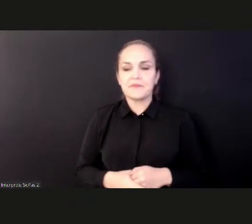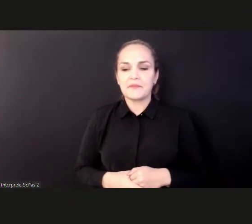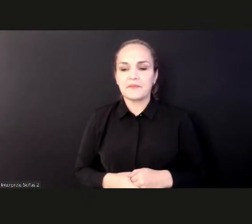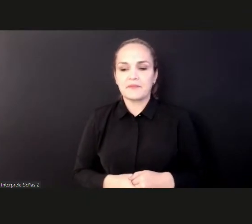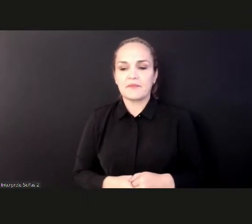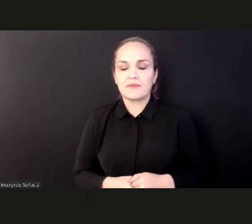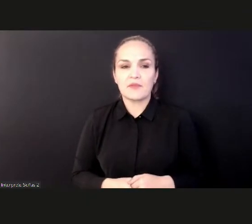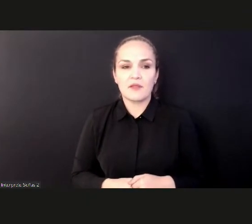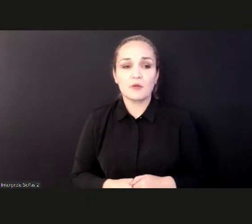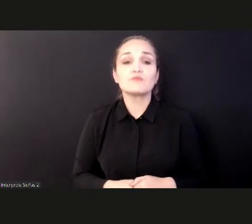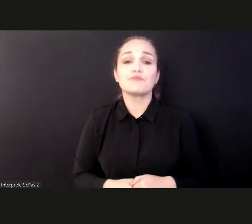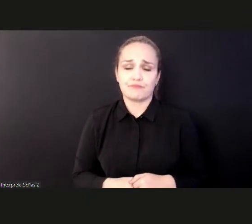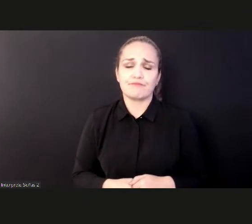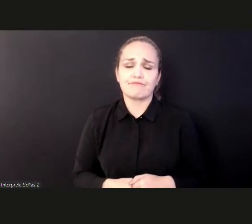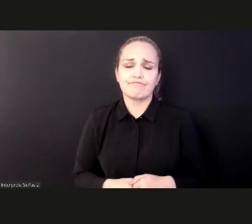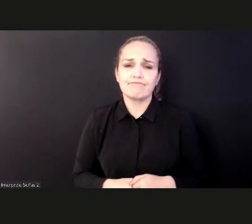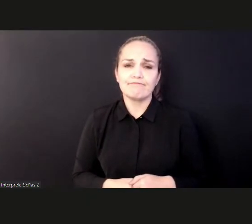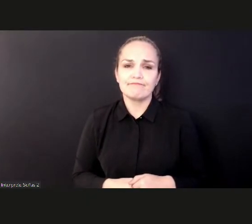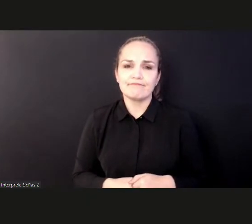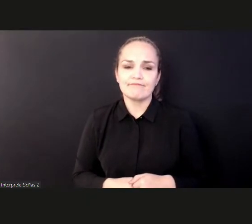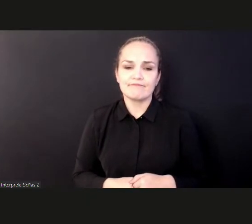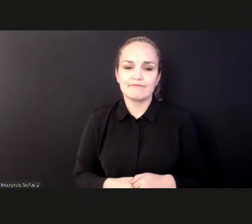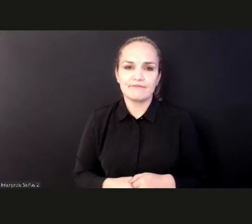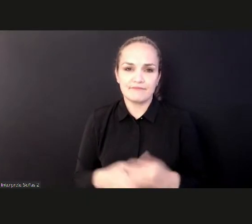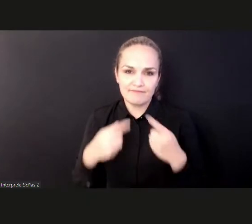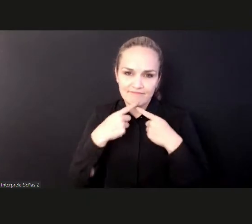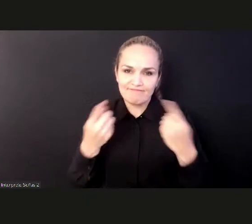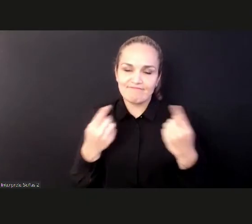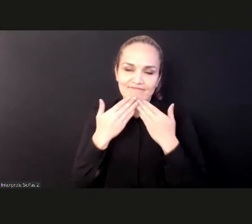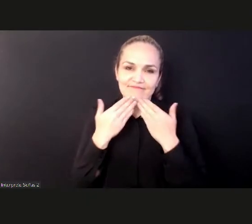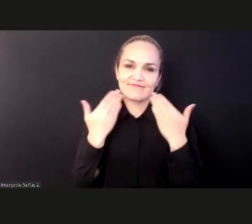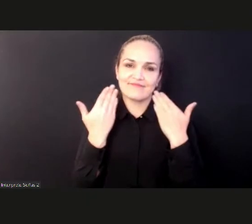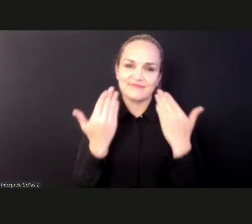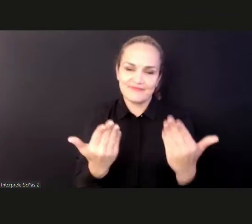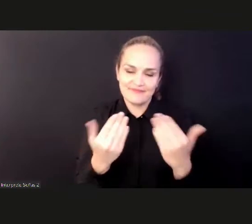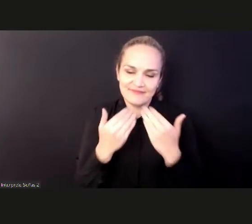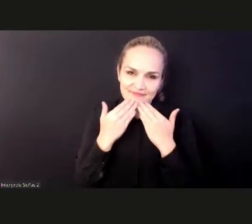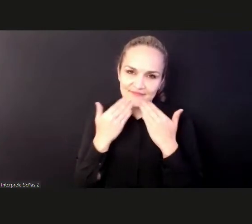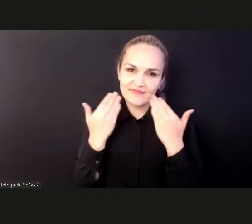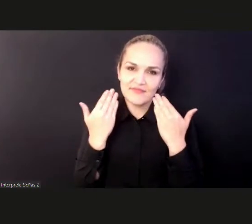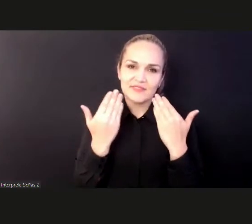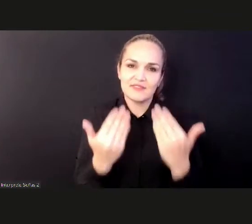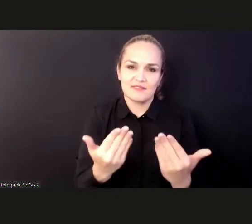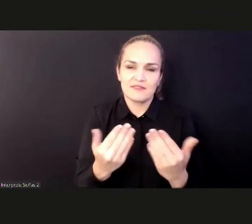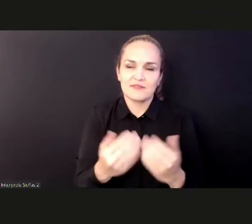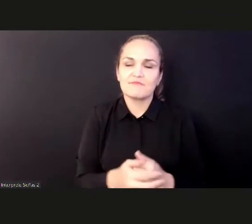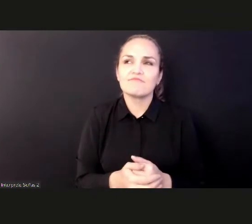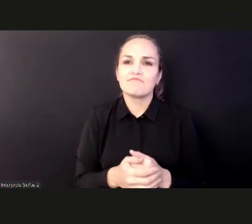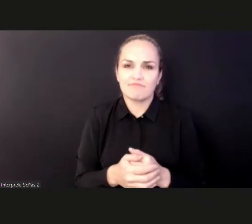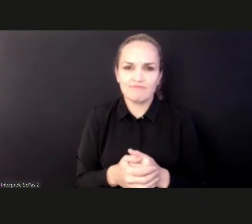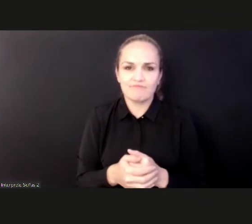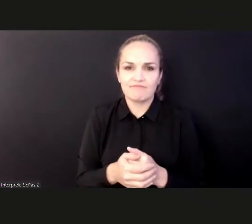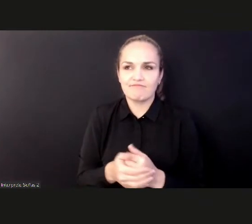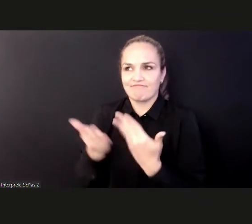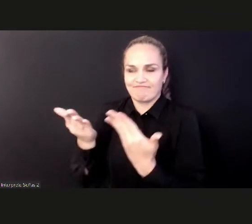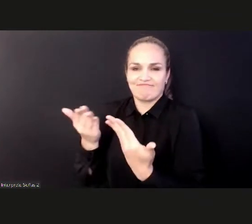Yes, thank you very much for those introductory remarks, and having heard from my fellow